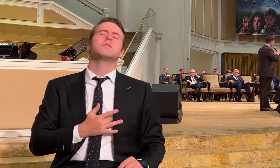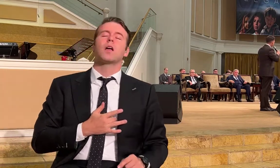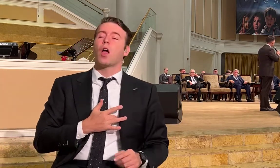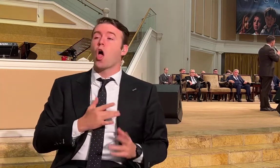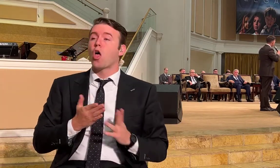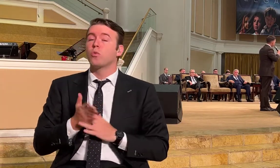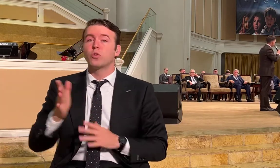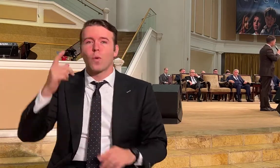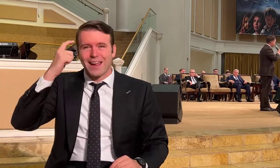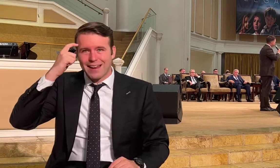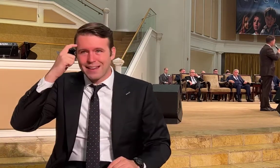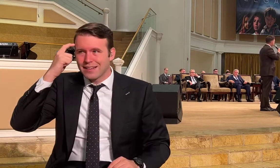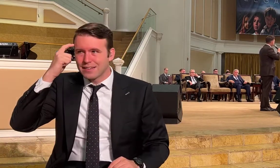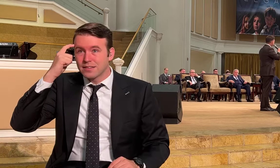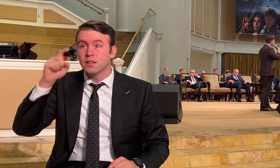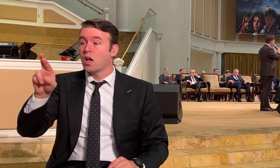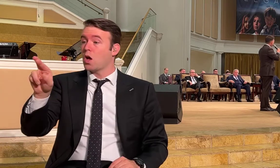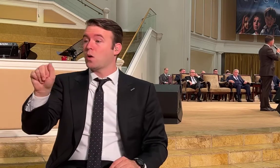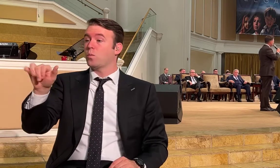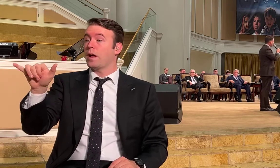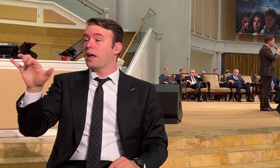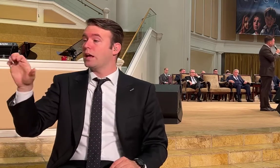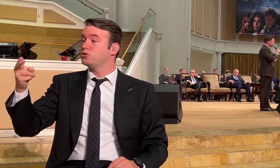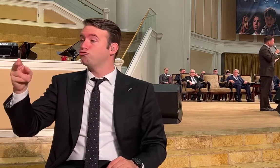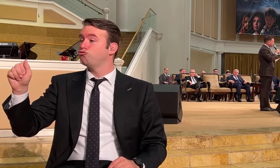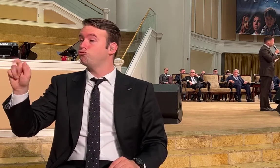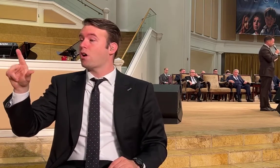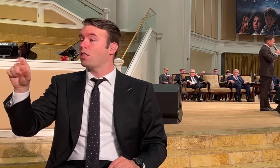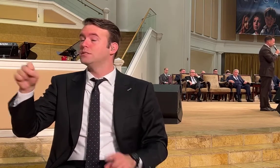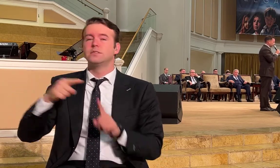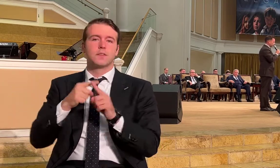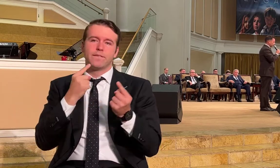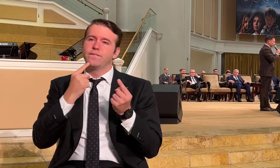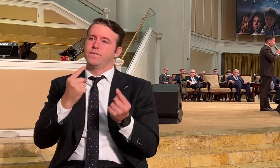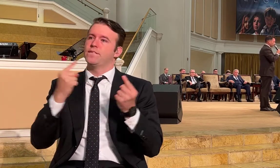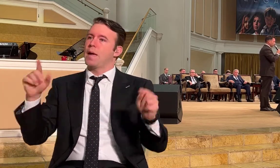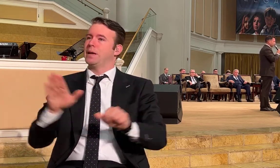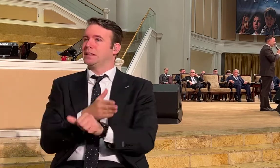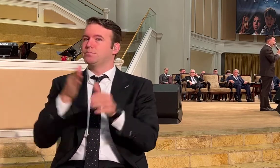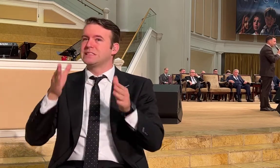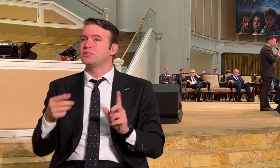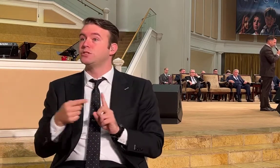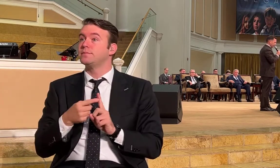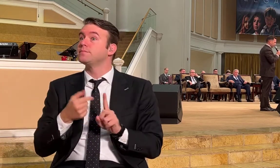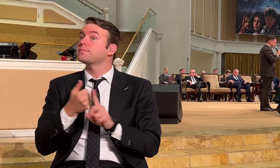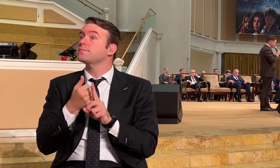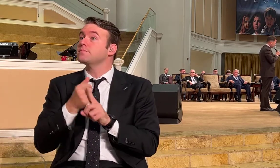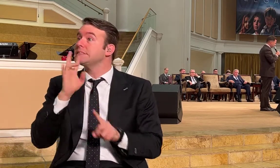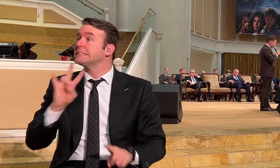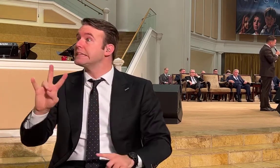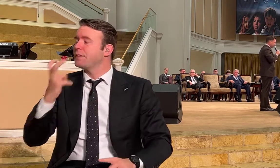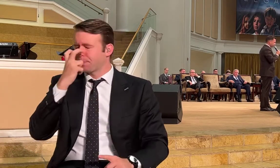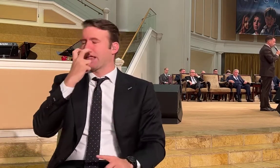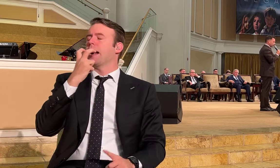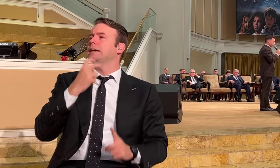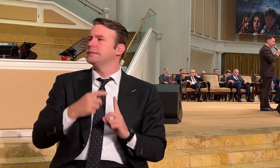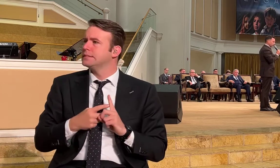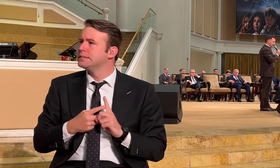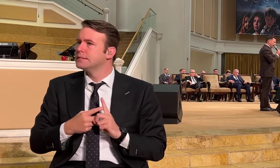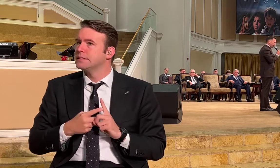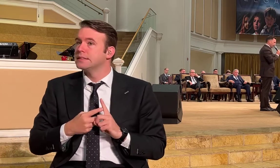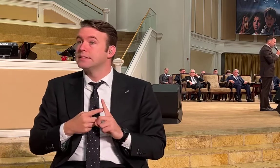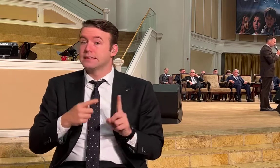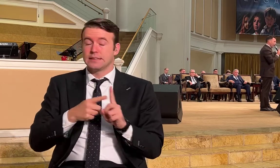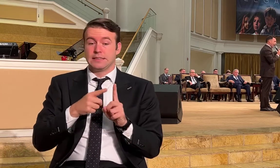head. Ray Charles was an incredible musician. He was blind at 7. He saw his